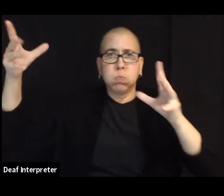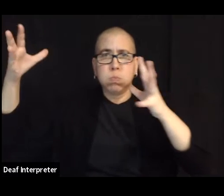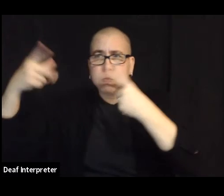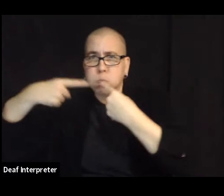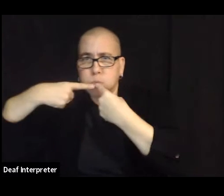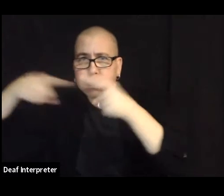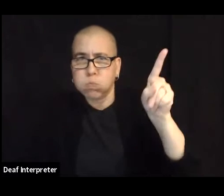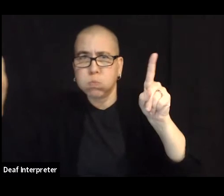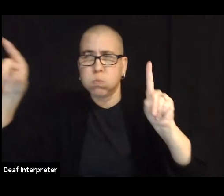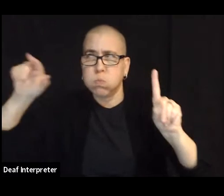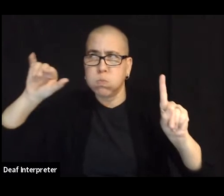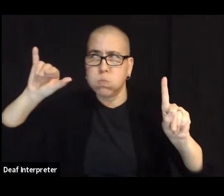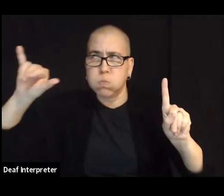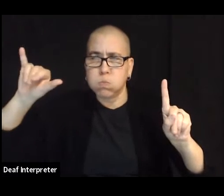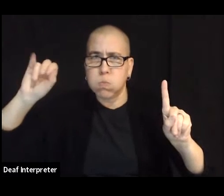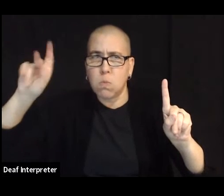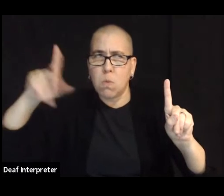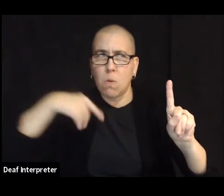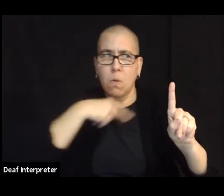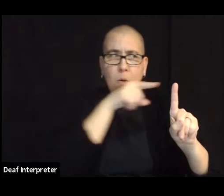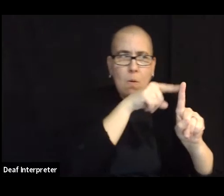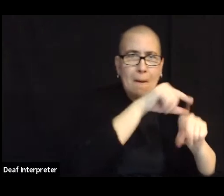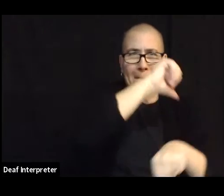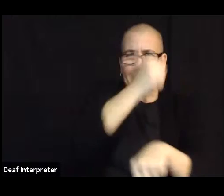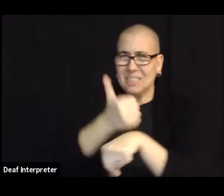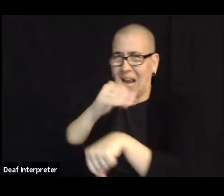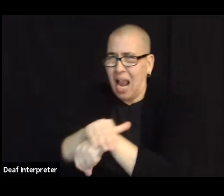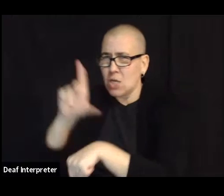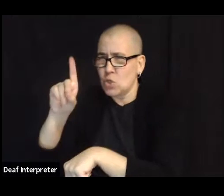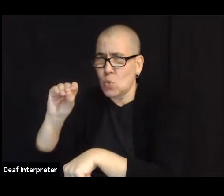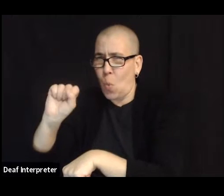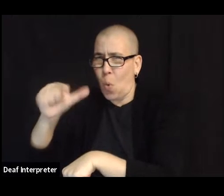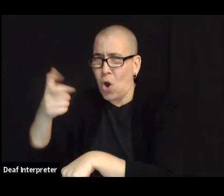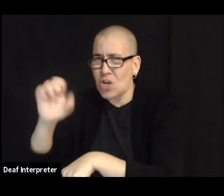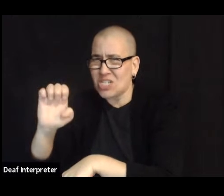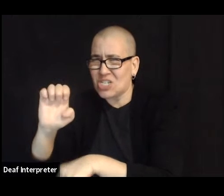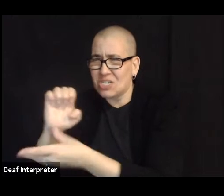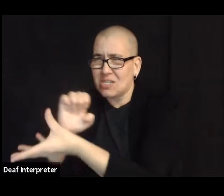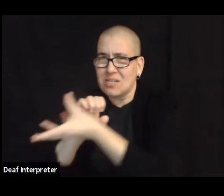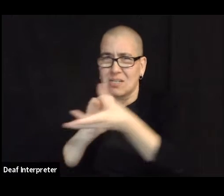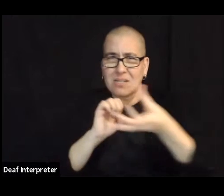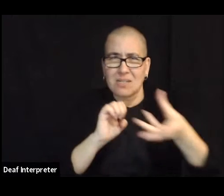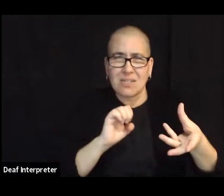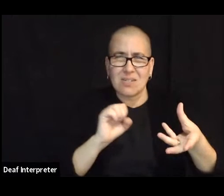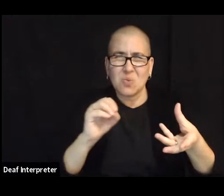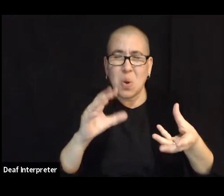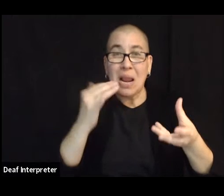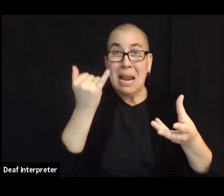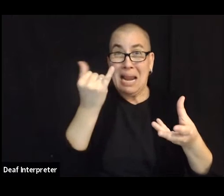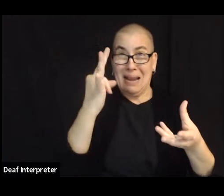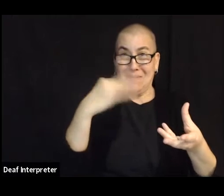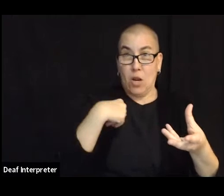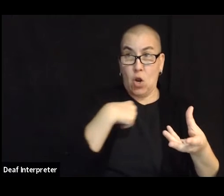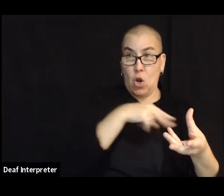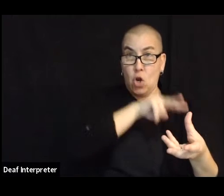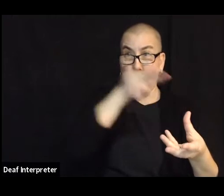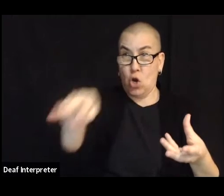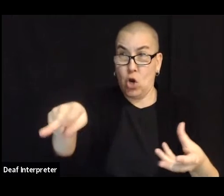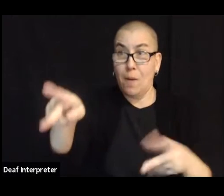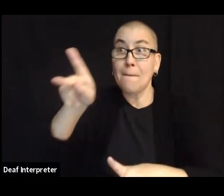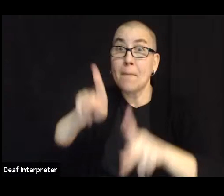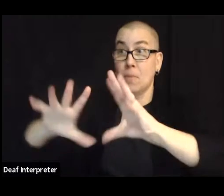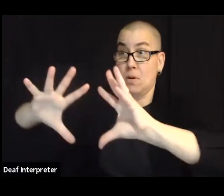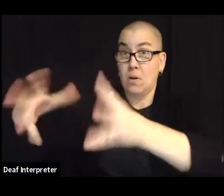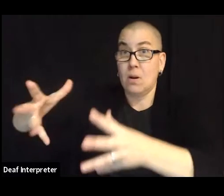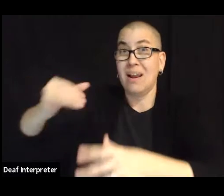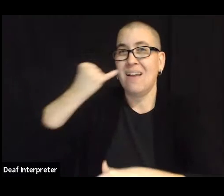to keep in mind, if we are looking at 65 to 65-year-olds, that's 530,000 in